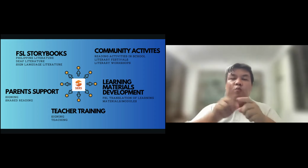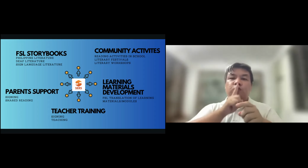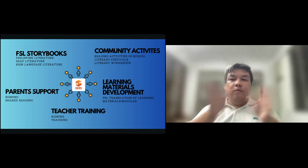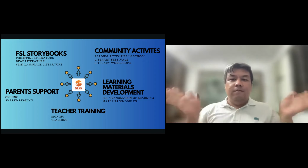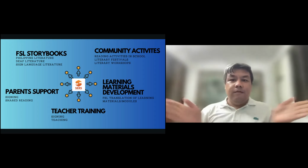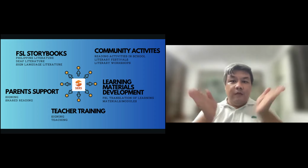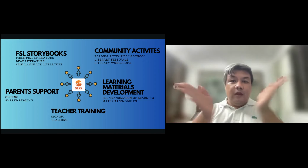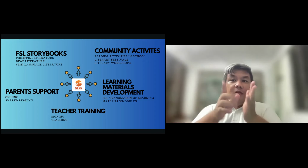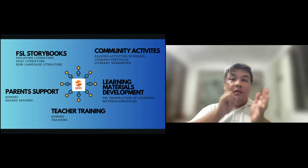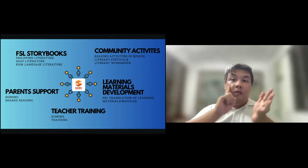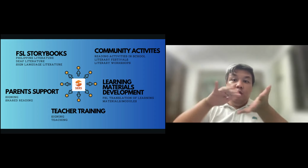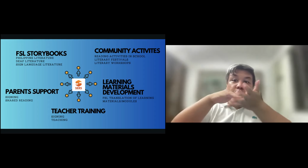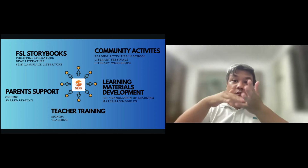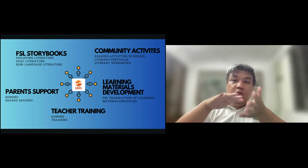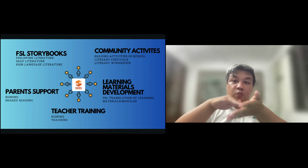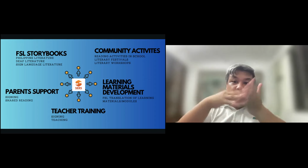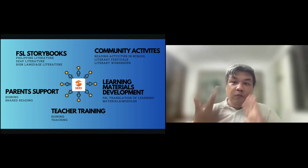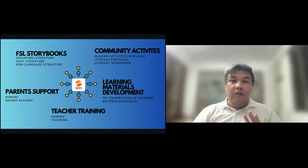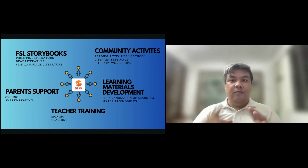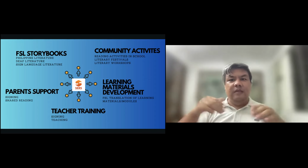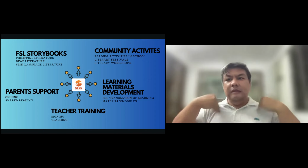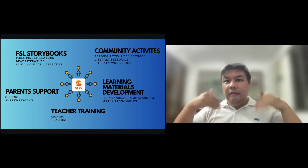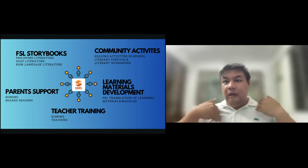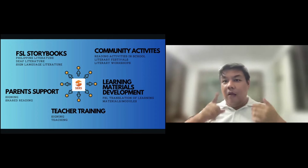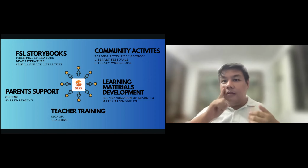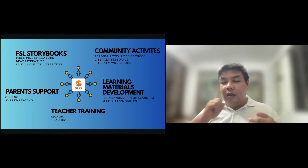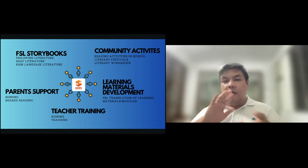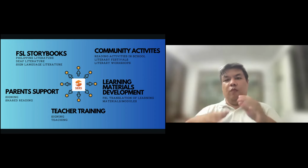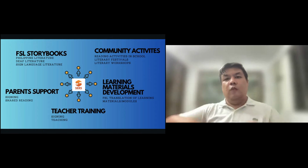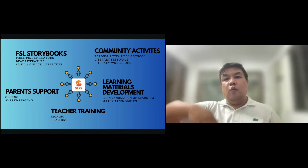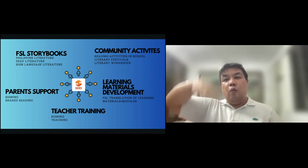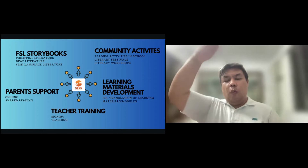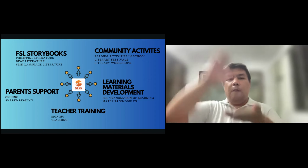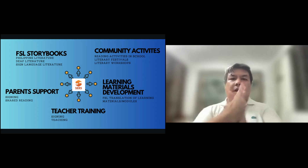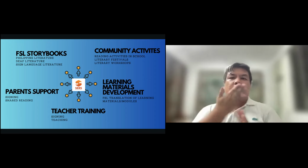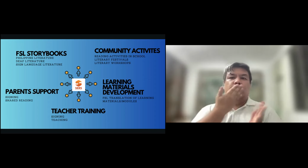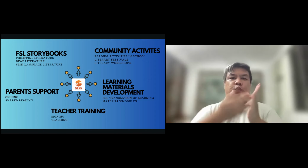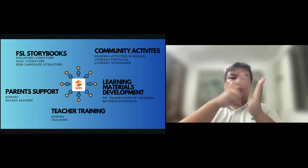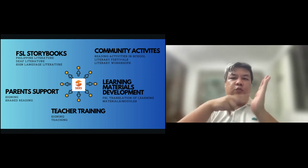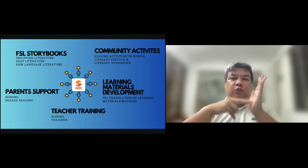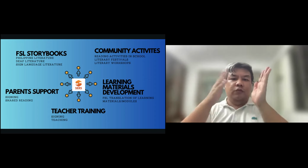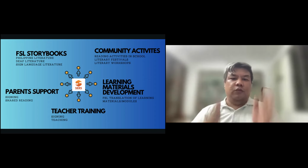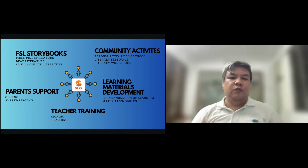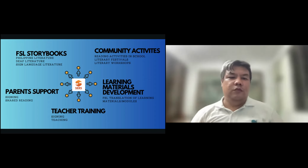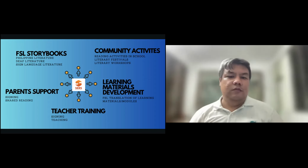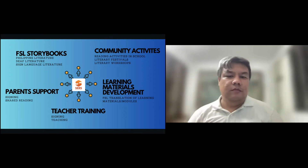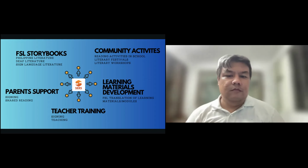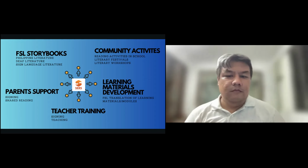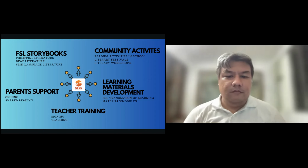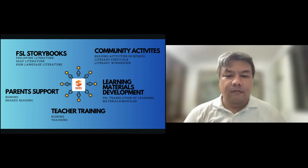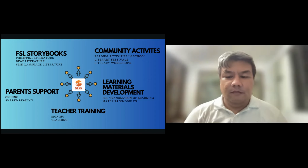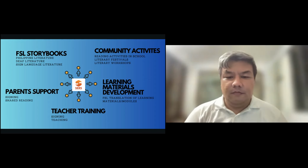in the Philippines. And our goal is to encourage deaf students, the young ones, to grow up and probably